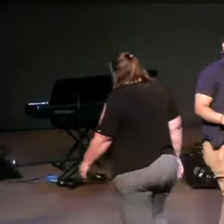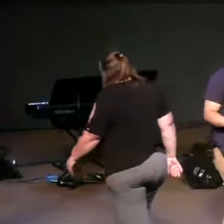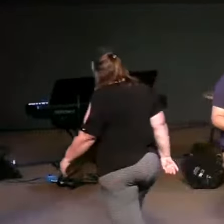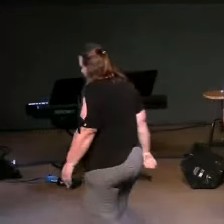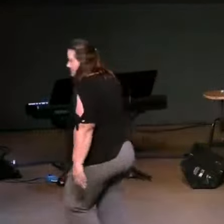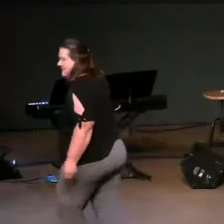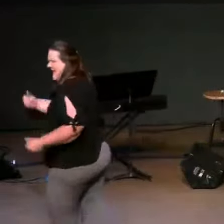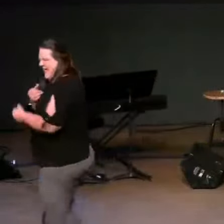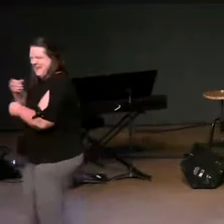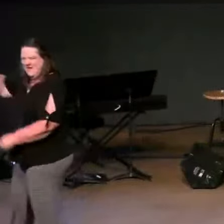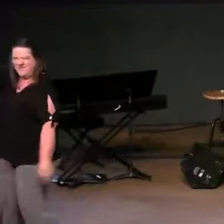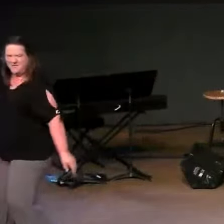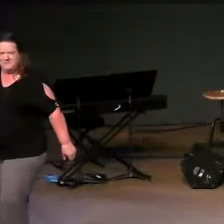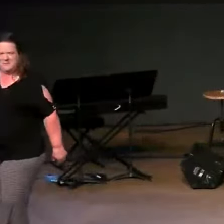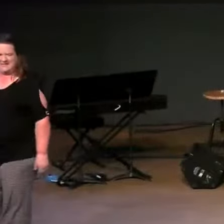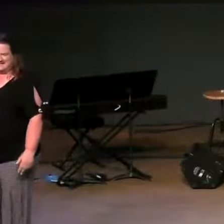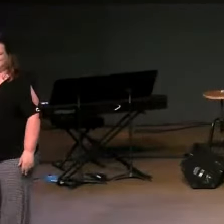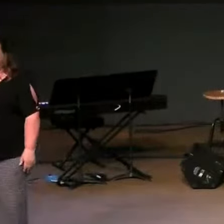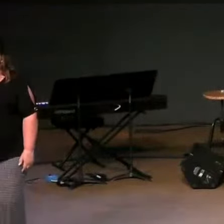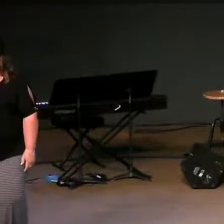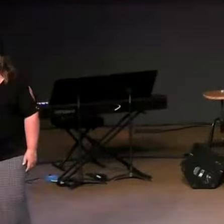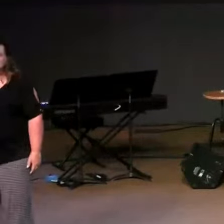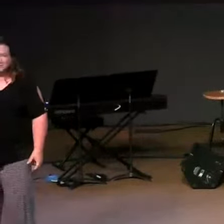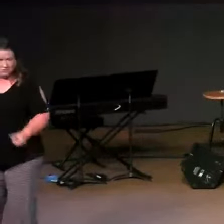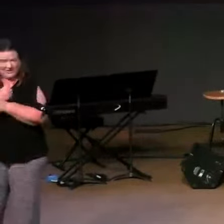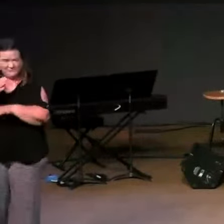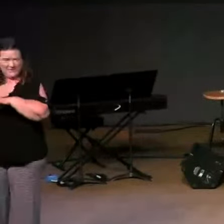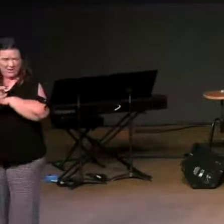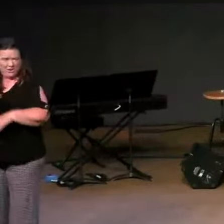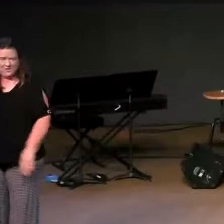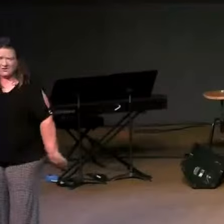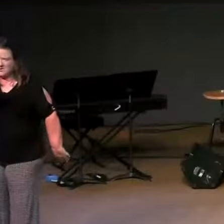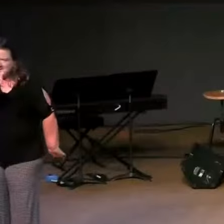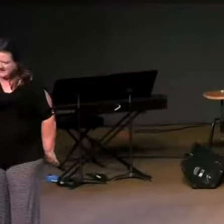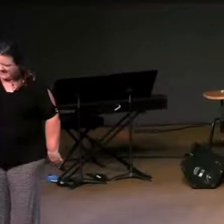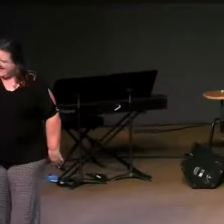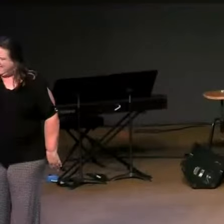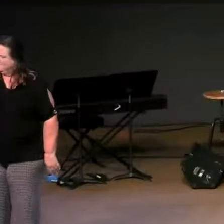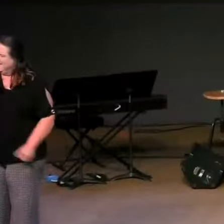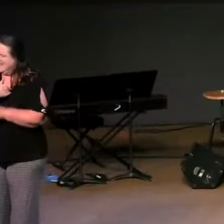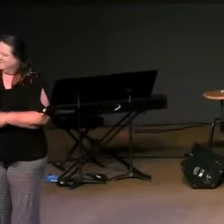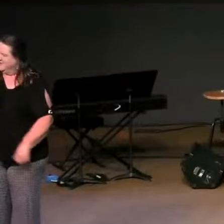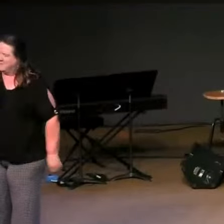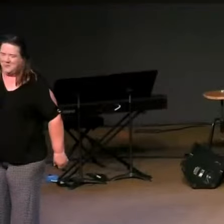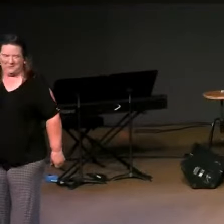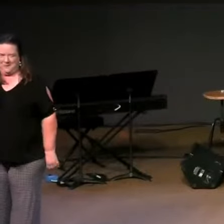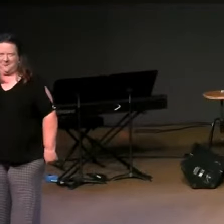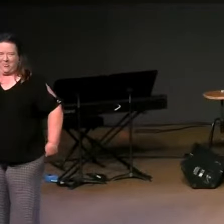Love that guy. Don't we love Pastor Bill? Yeah.